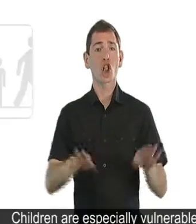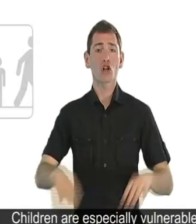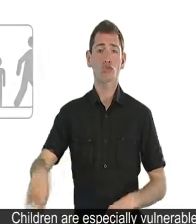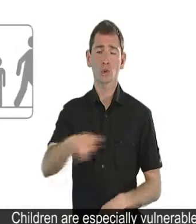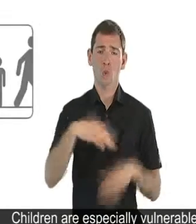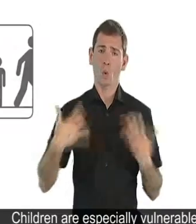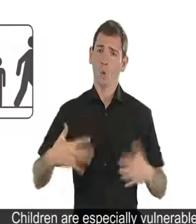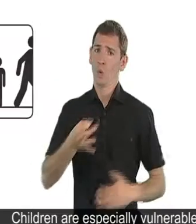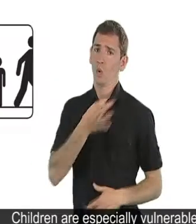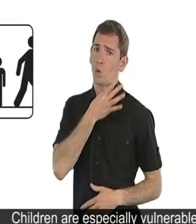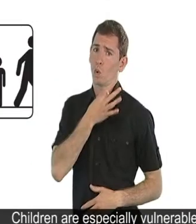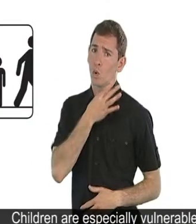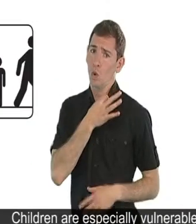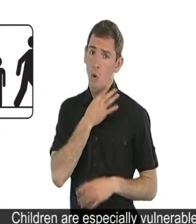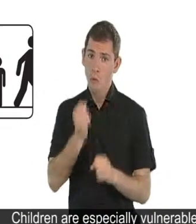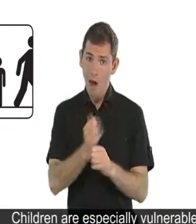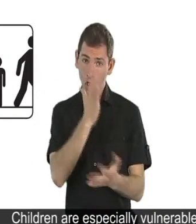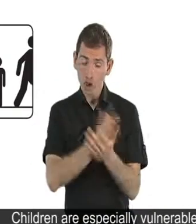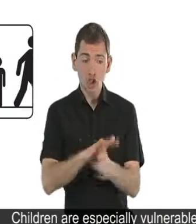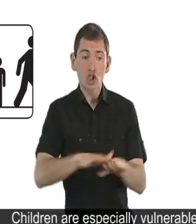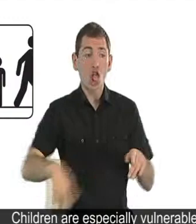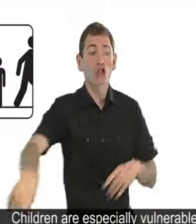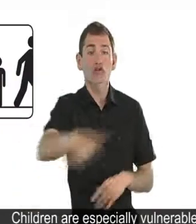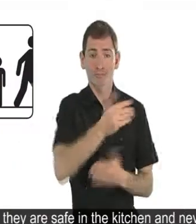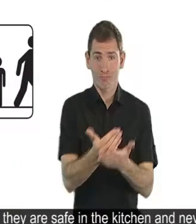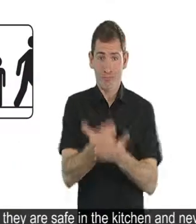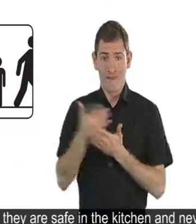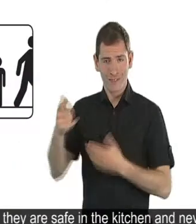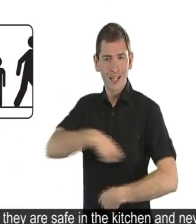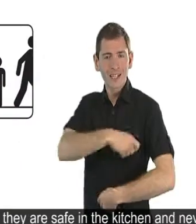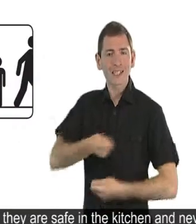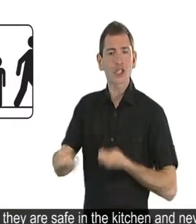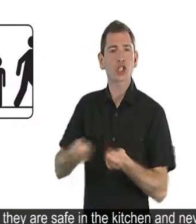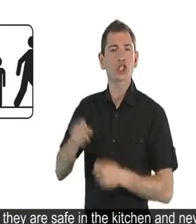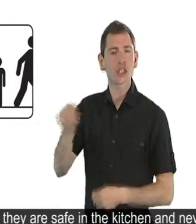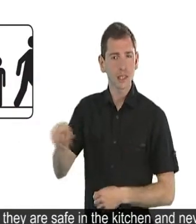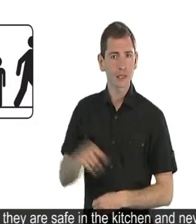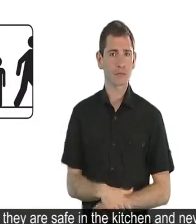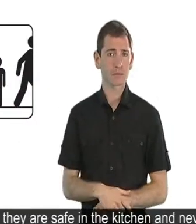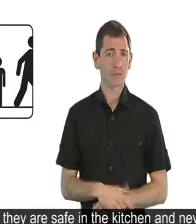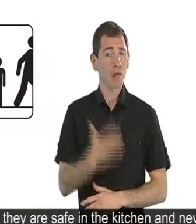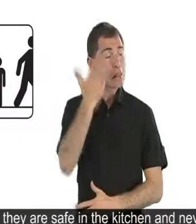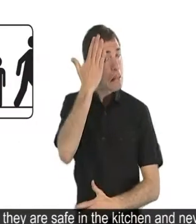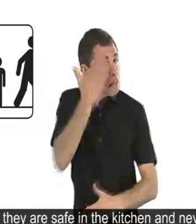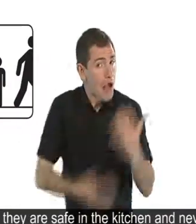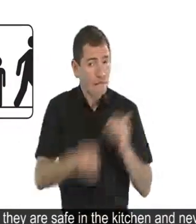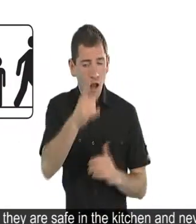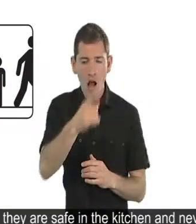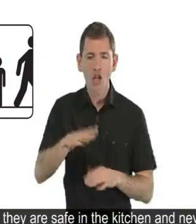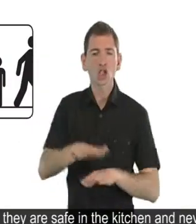Children are especially vulnerable, so make sure that they are safe in the kitchen and never leave them in the kitchen